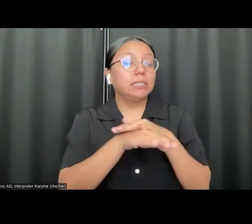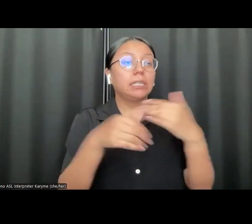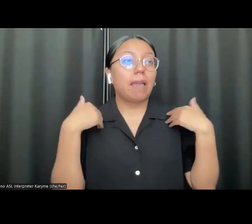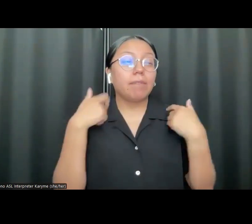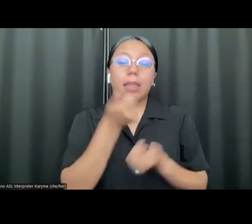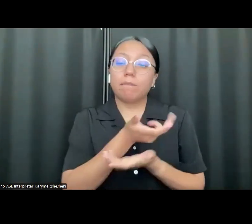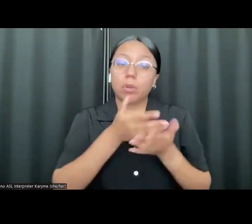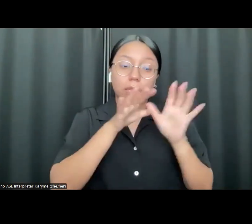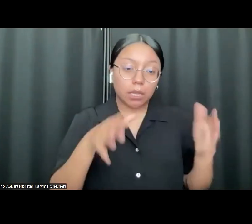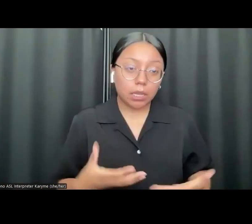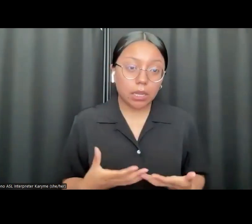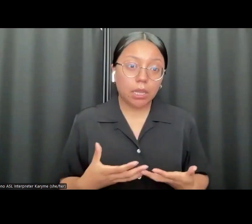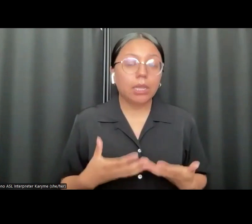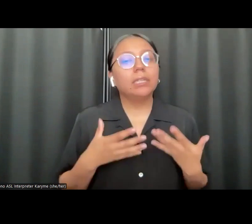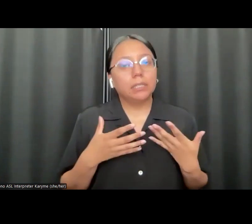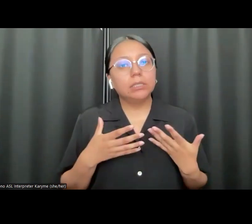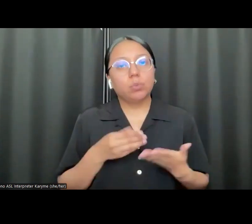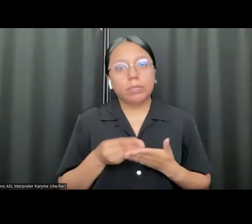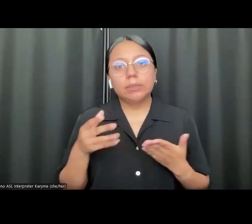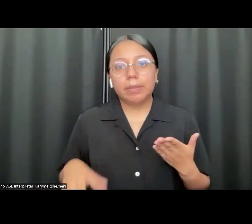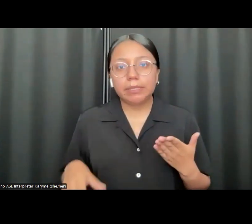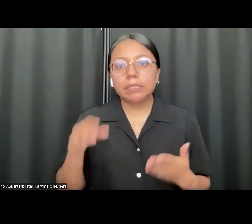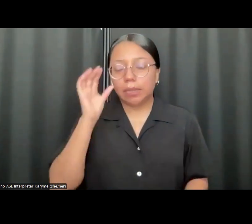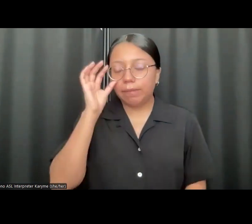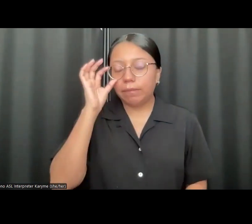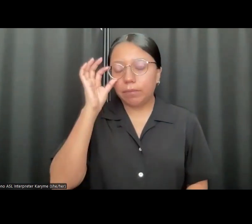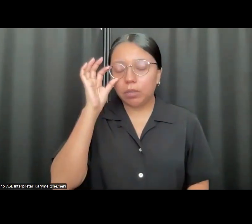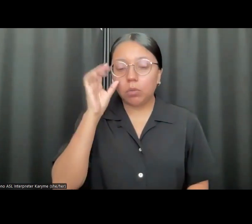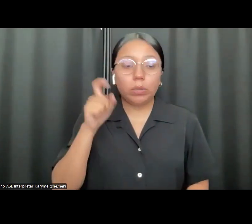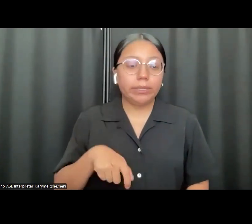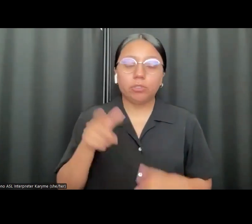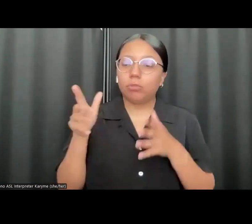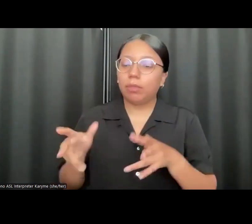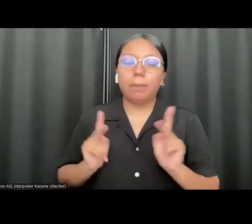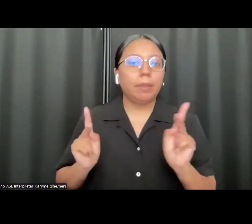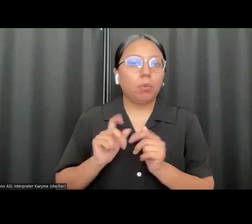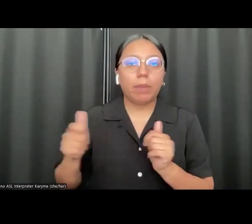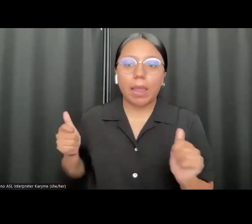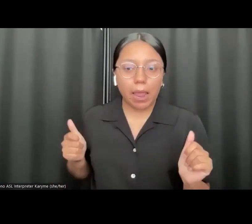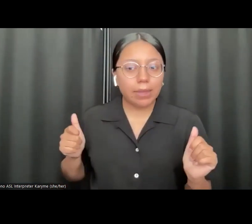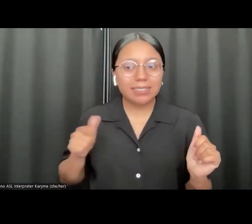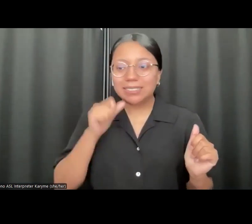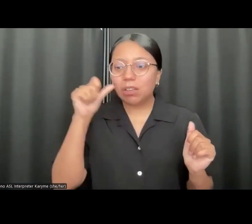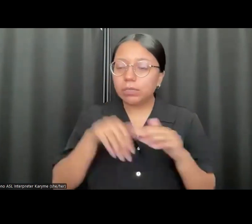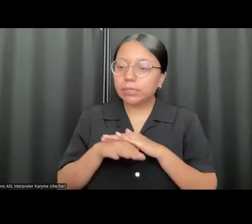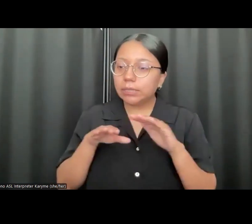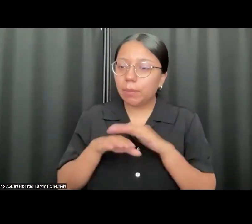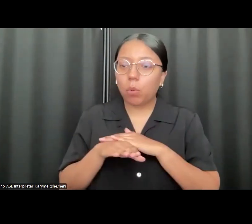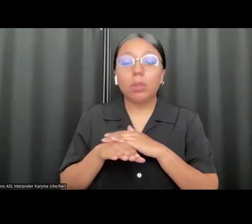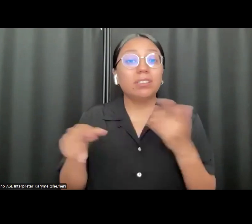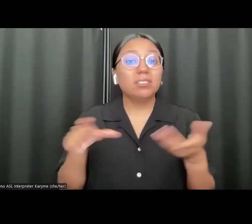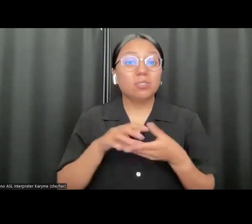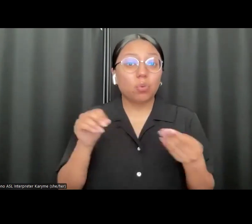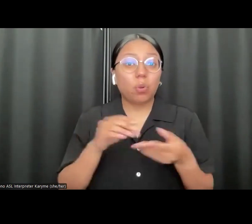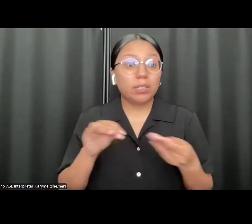well, I guess we have to leave people behind or do something that's inaccessible. And the stories I'm trying to tell are working class,